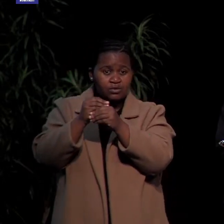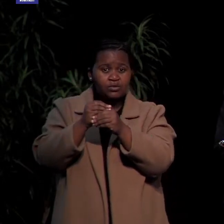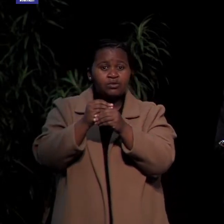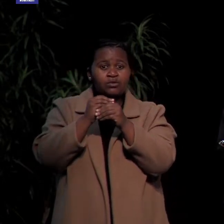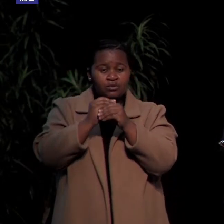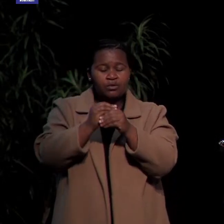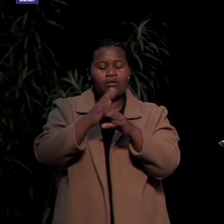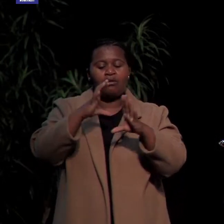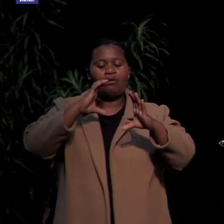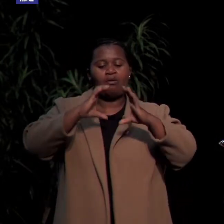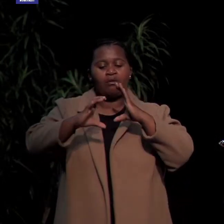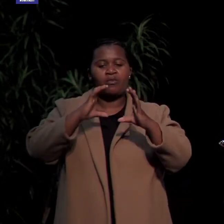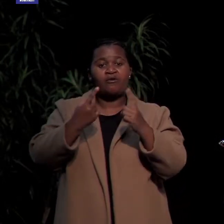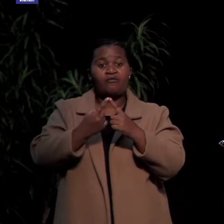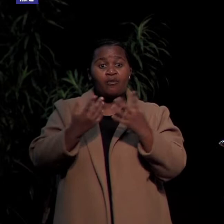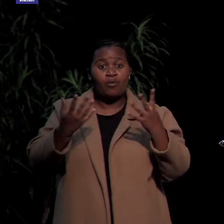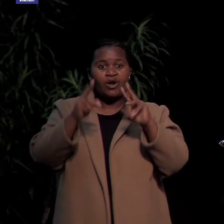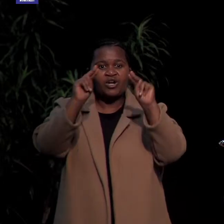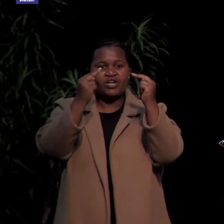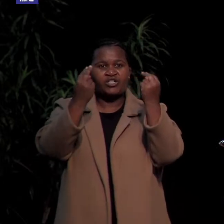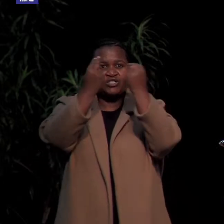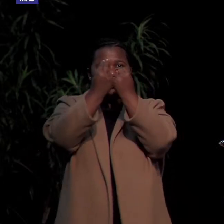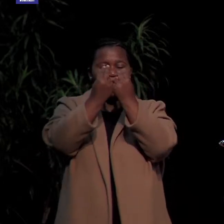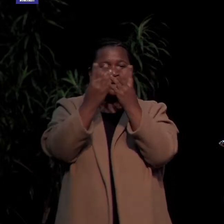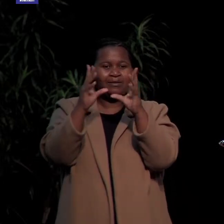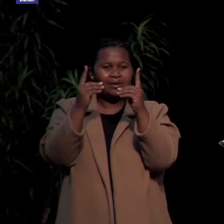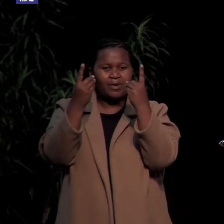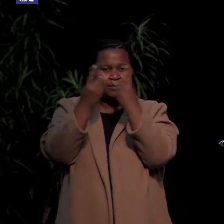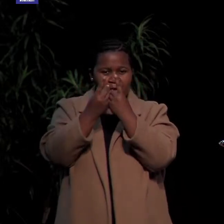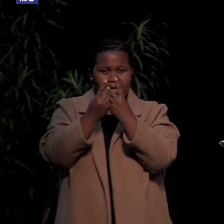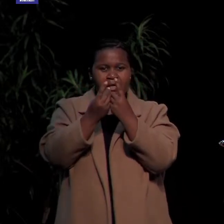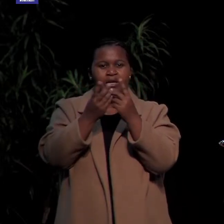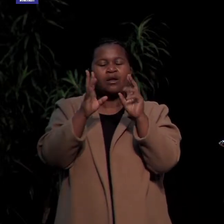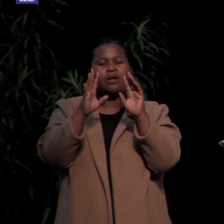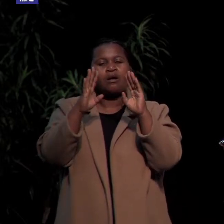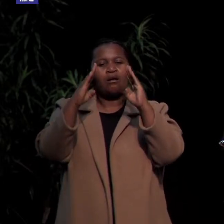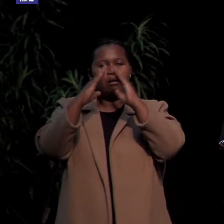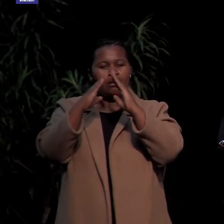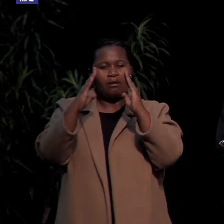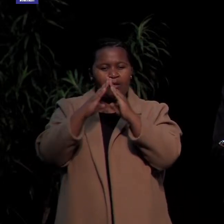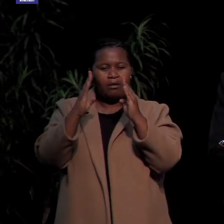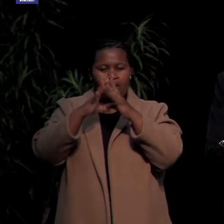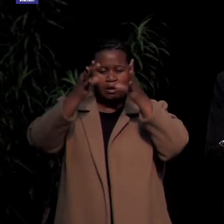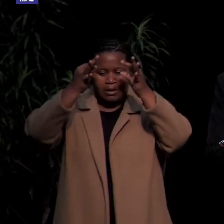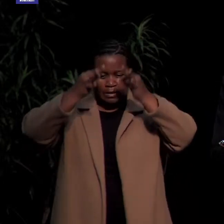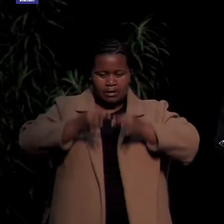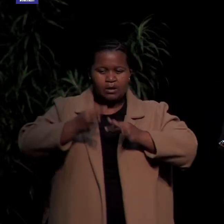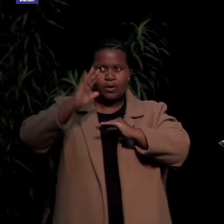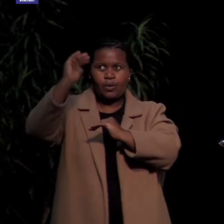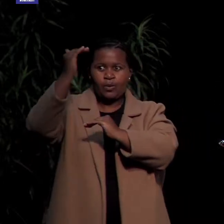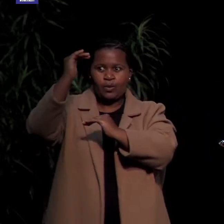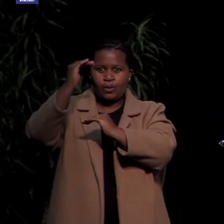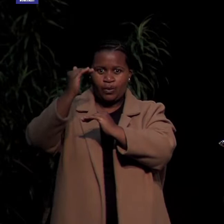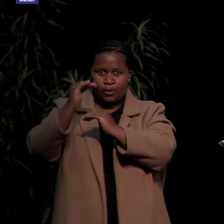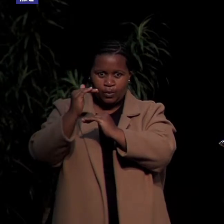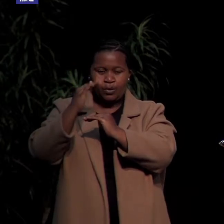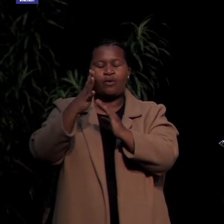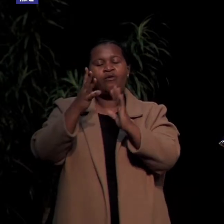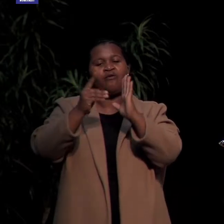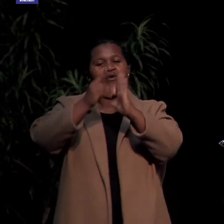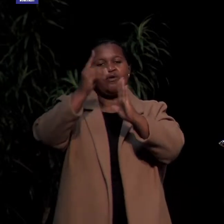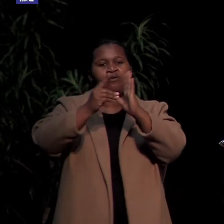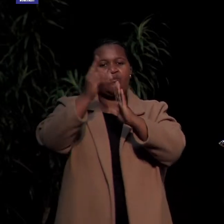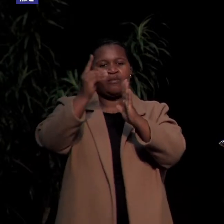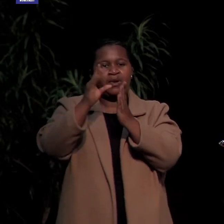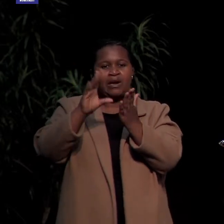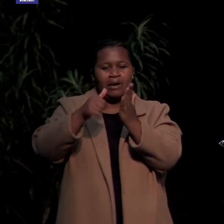as per the communication from the National Department of Human Settlement, a cabinet decision was taken to cut the Urban Settlement Development Grant